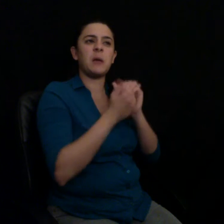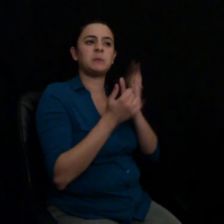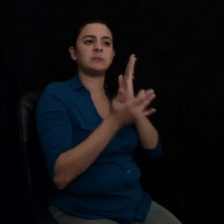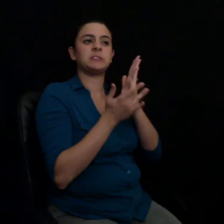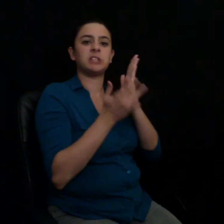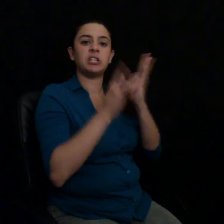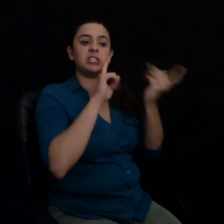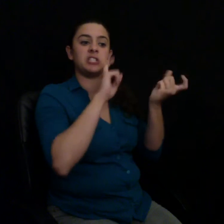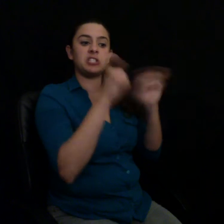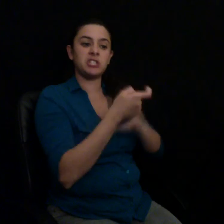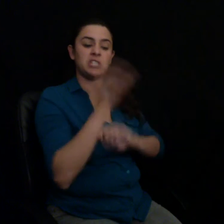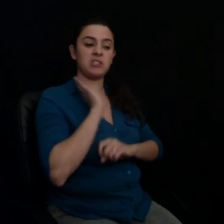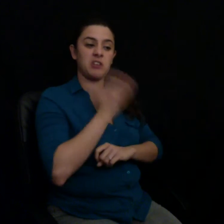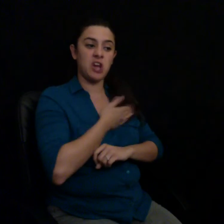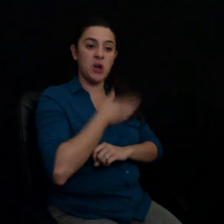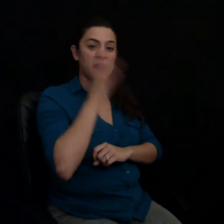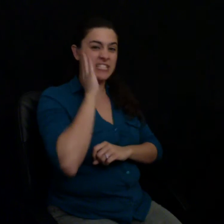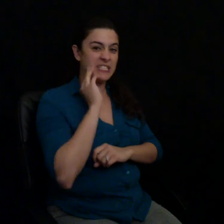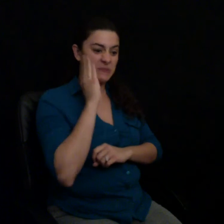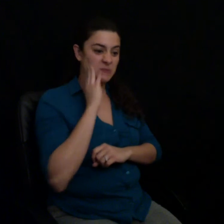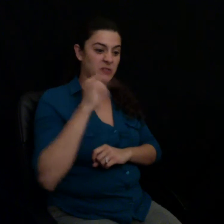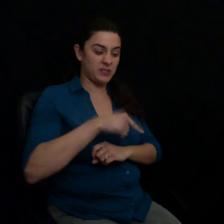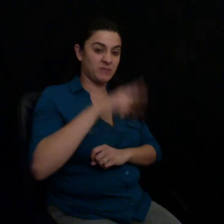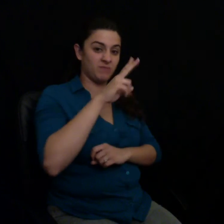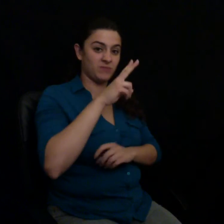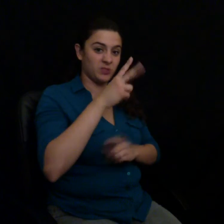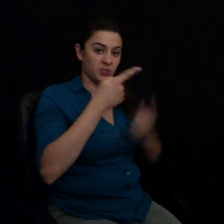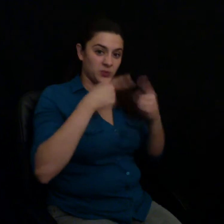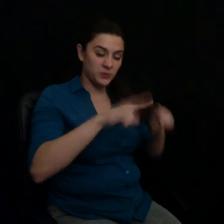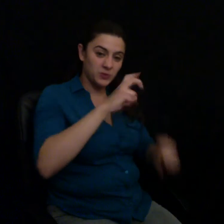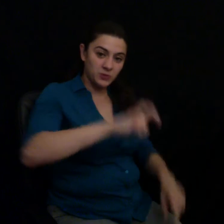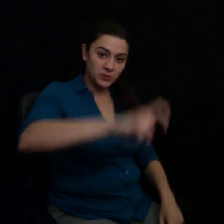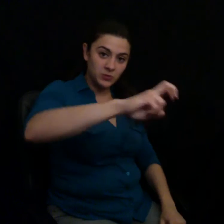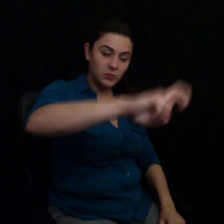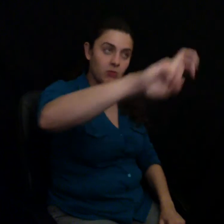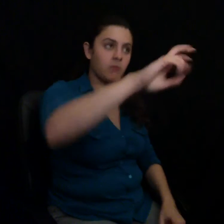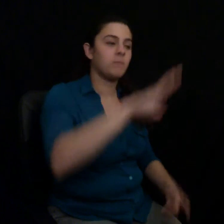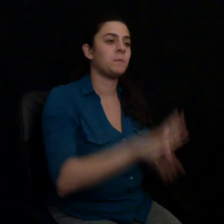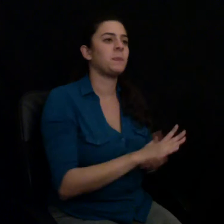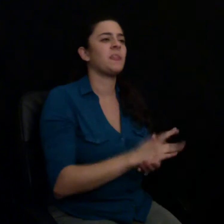think there's a lot of people under the belief that hobos are anti-technology or